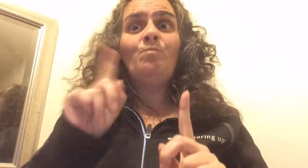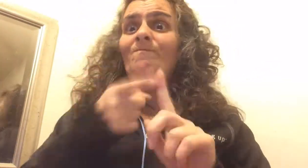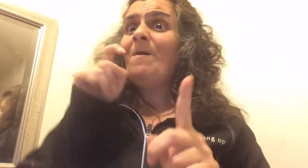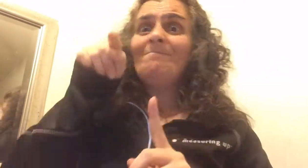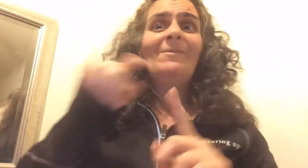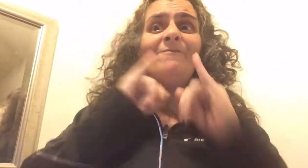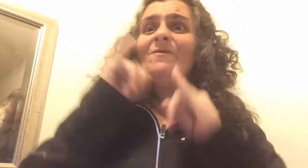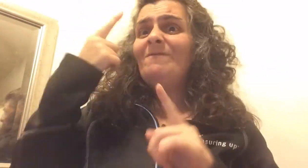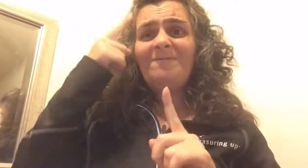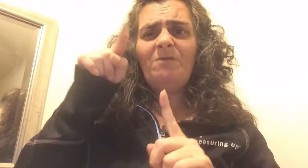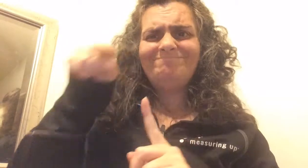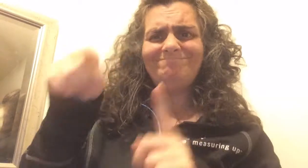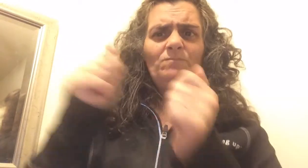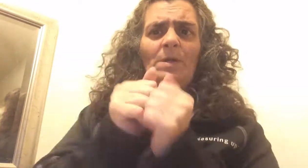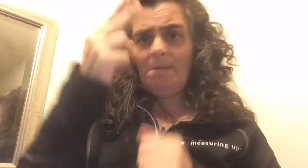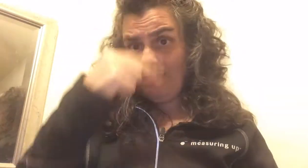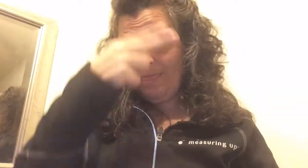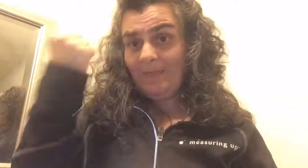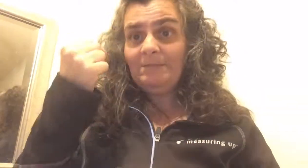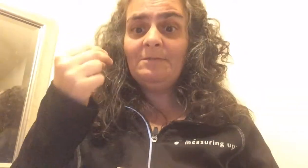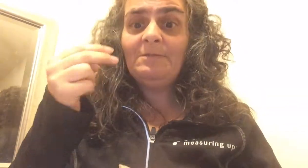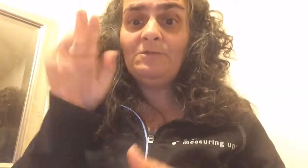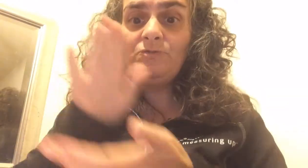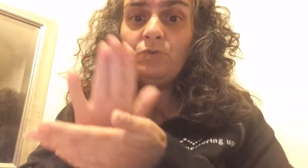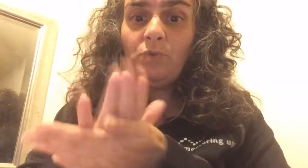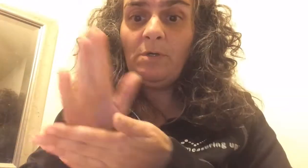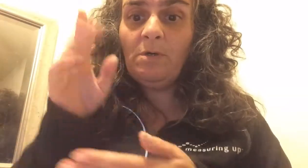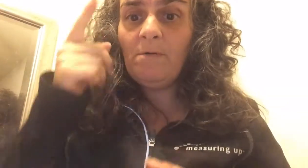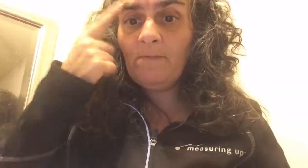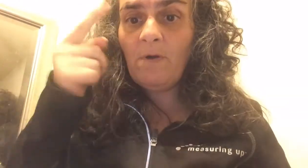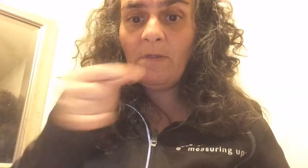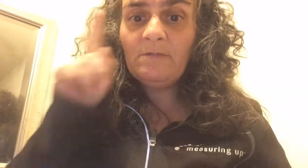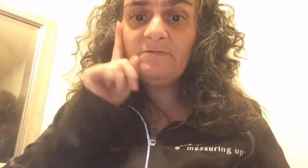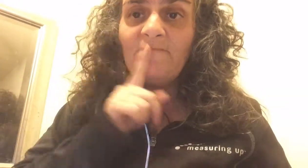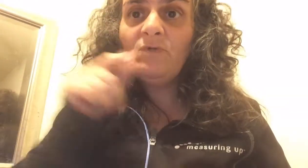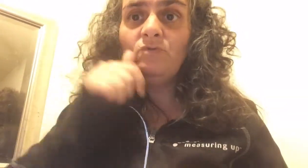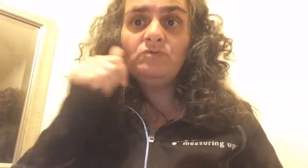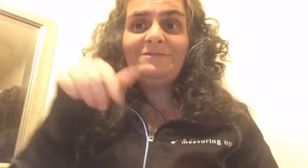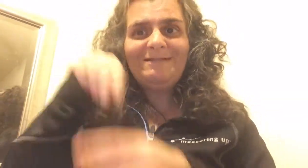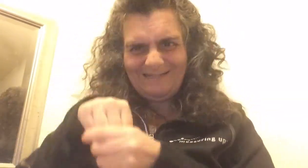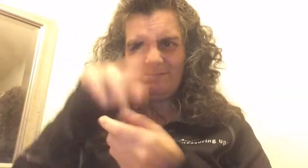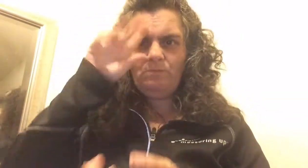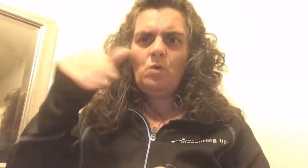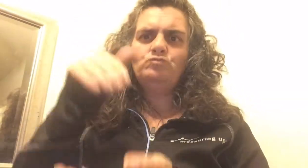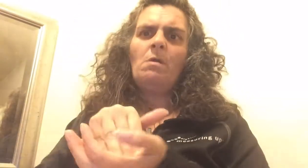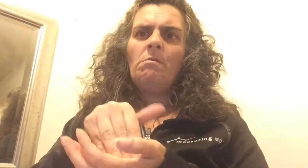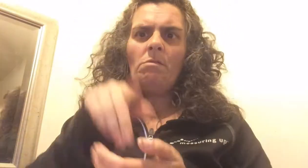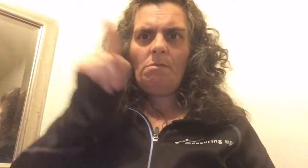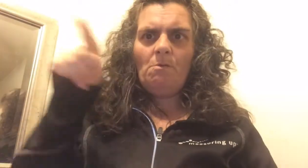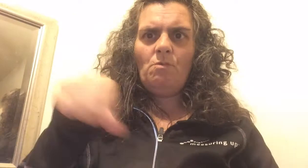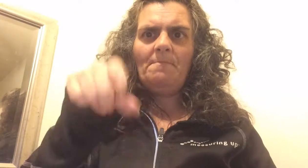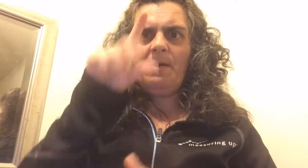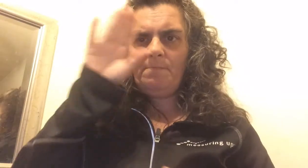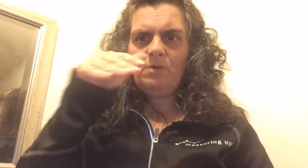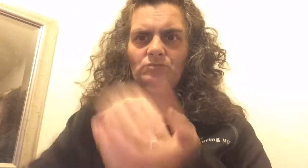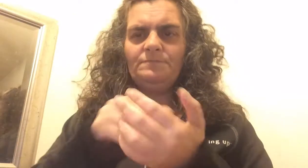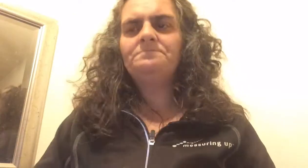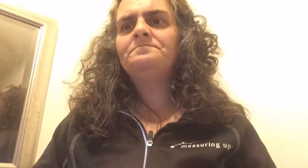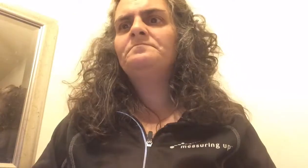guy looks like he's about to do back when I was in like 11th grade. Because, like, I have my own clippers and joining. I just like, I'm gonna get myself edge up. But just like, I just wasn't focused, so I was just like, nah, I kind of like pussied out on that